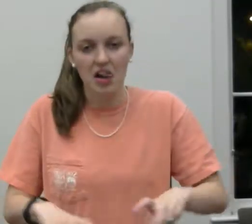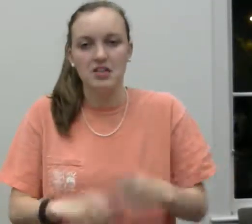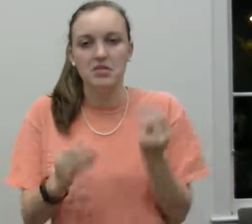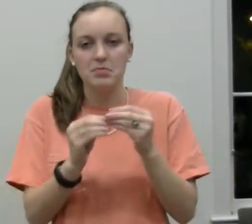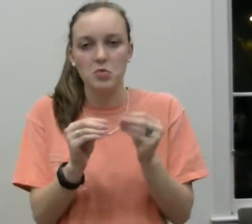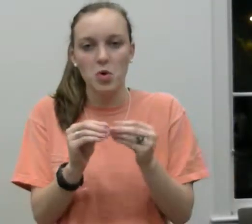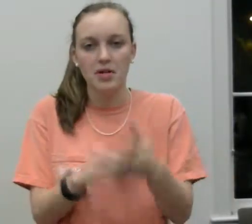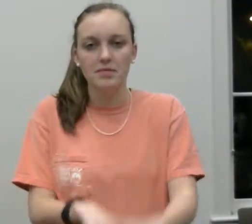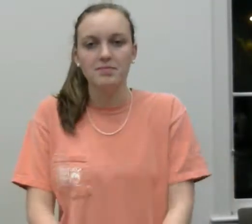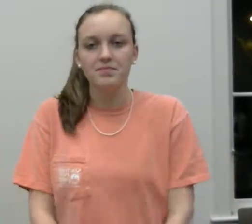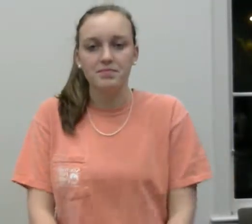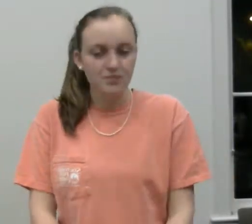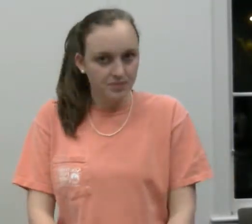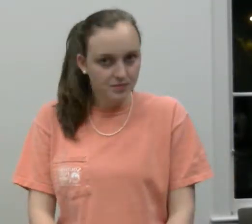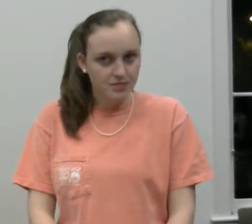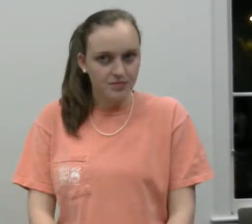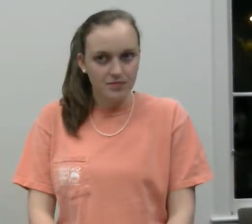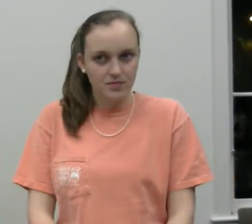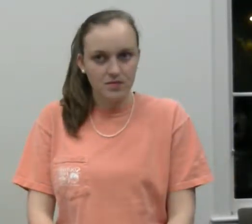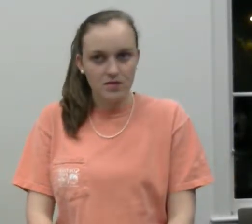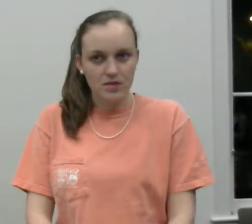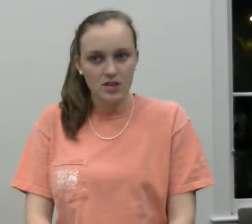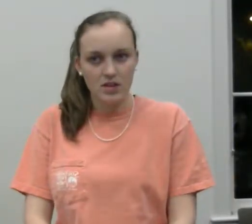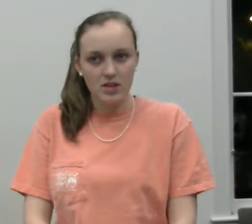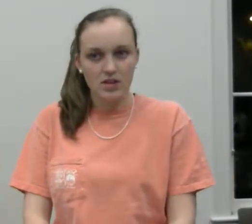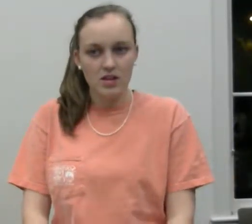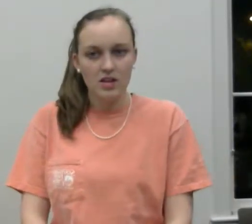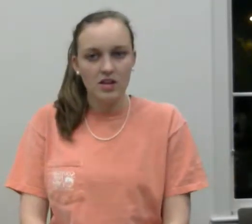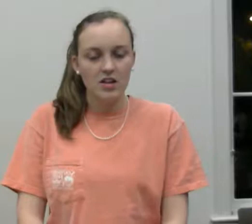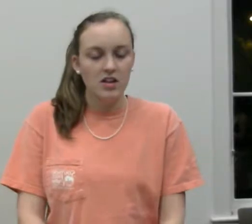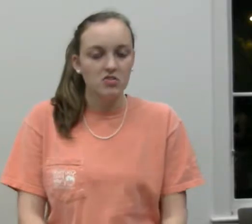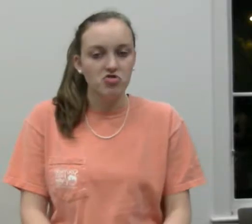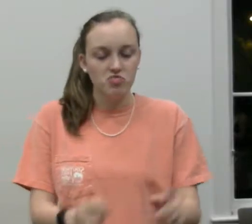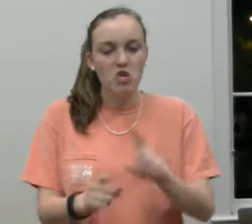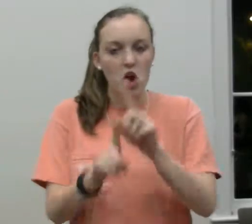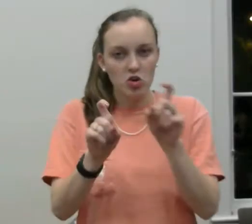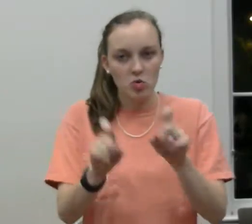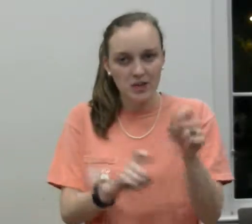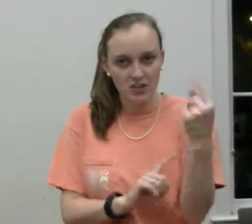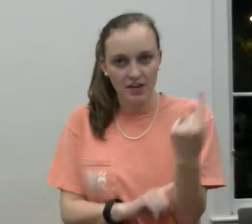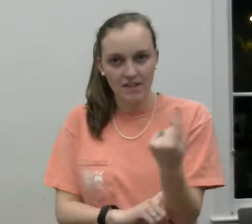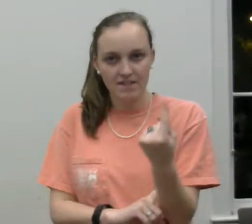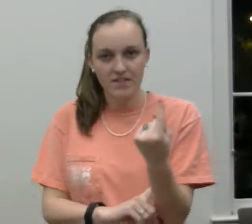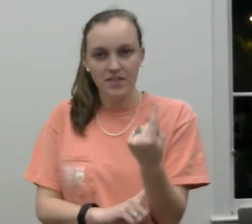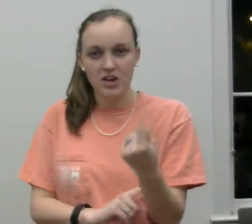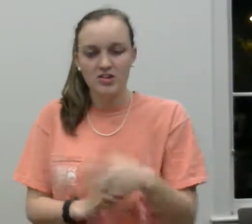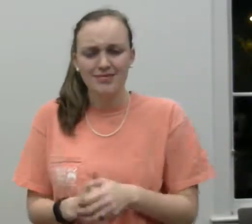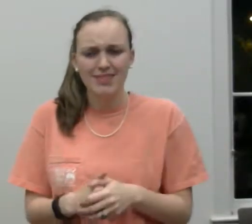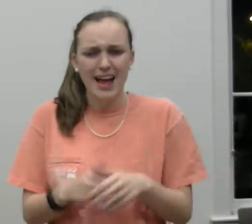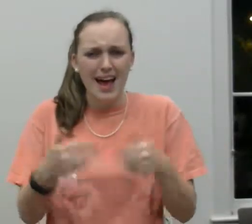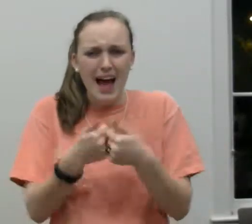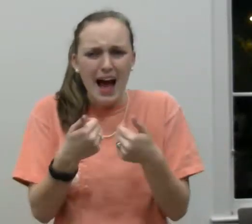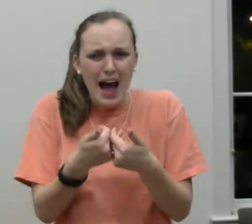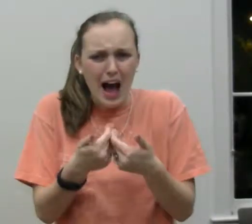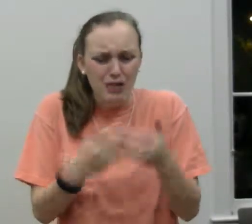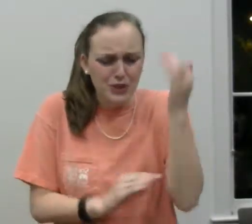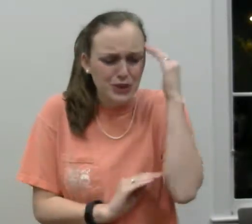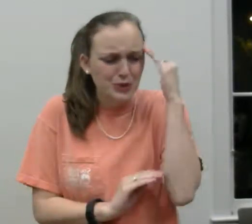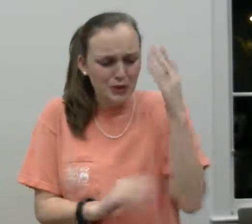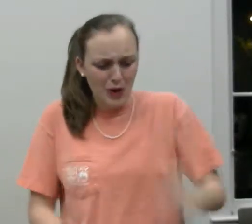It's 10 o'clock on Saturday morning. So one of the first questions that textbooks are going to be asking is how do you tell something is alive? And so in that